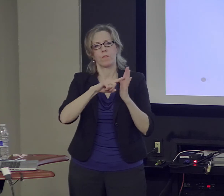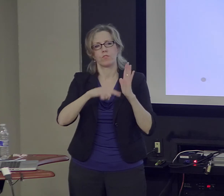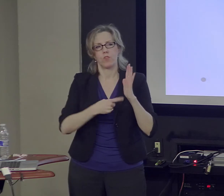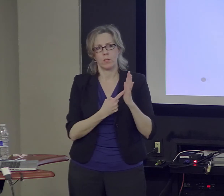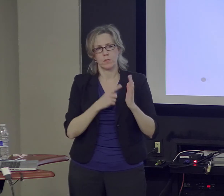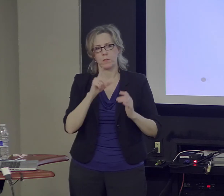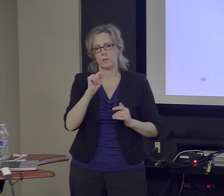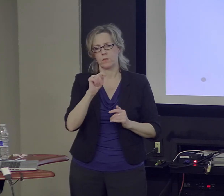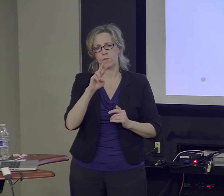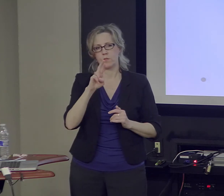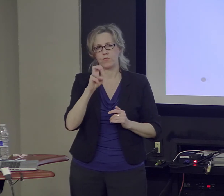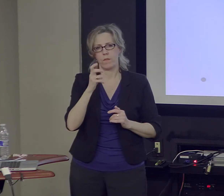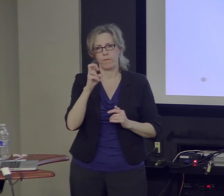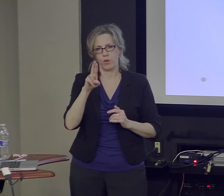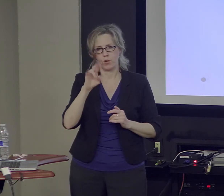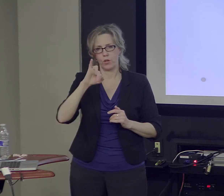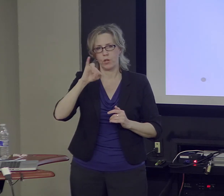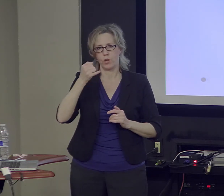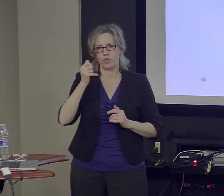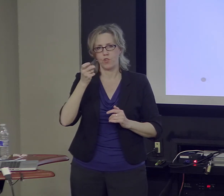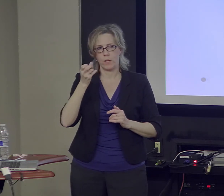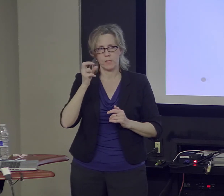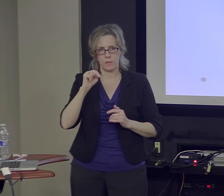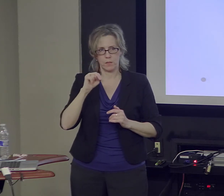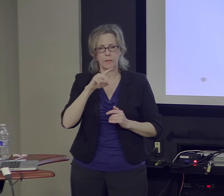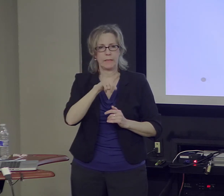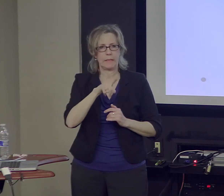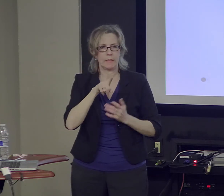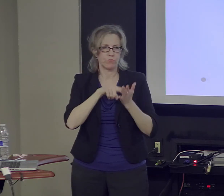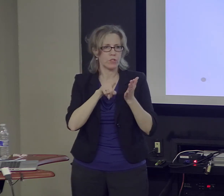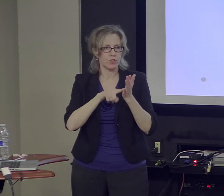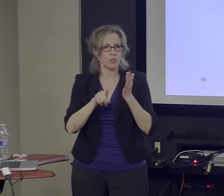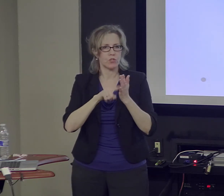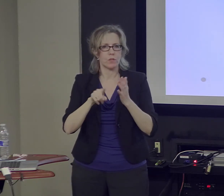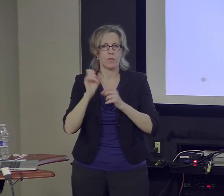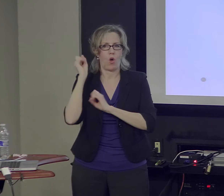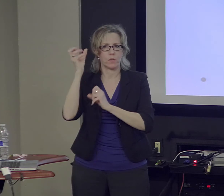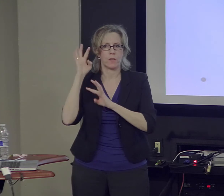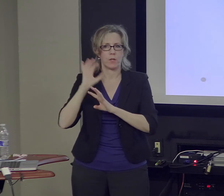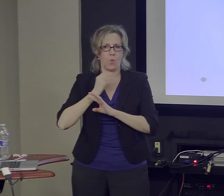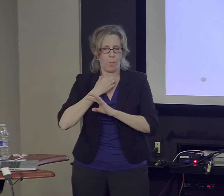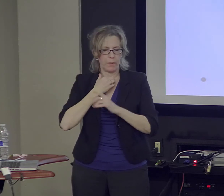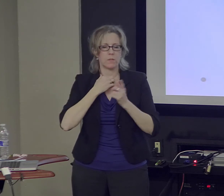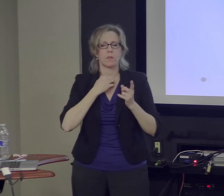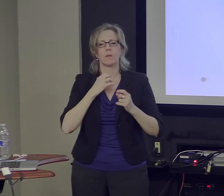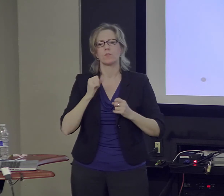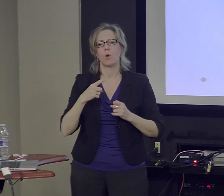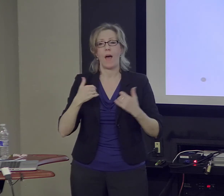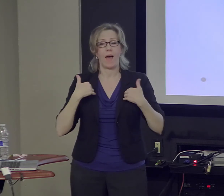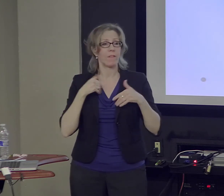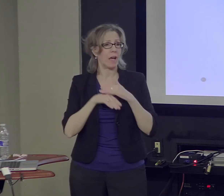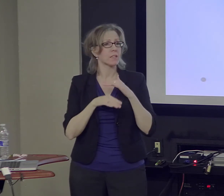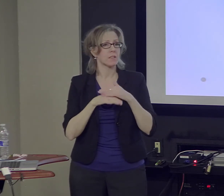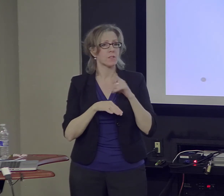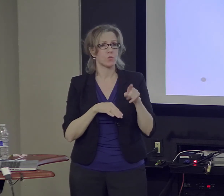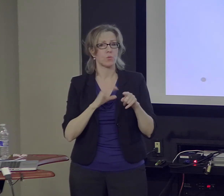work. I'm now working with Trevor Johnston, who is an Auslan